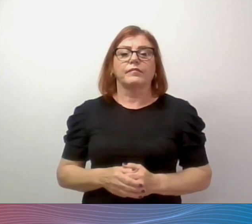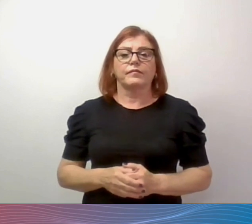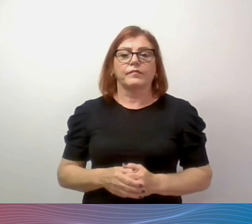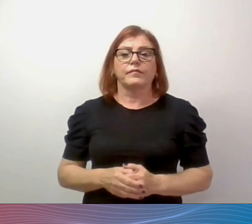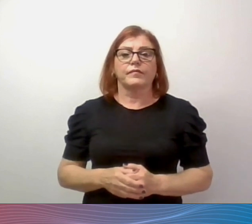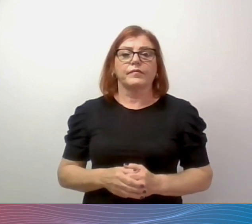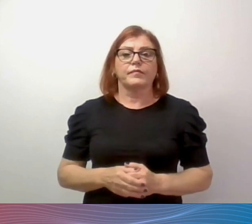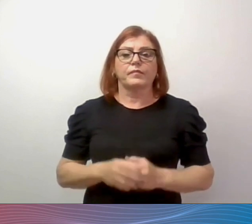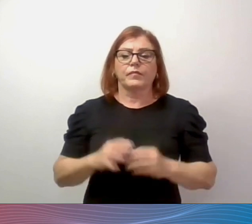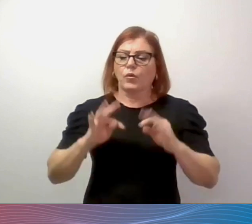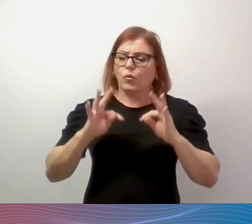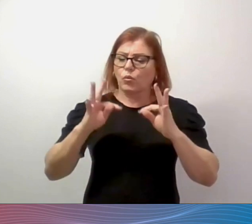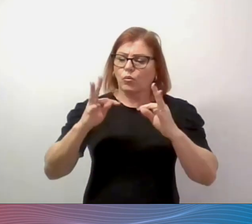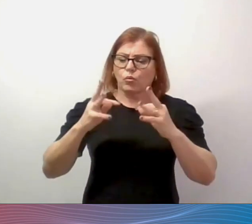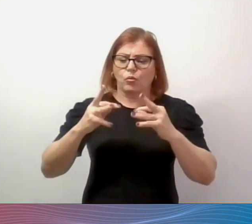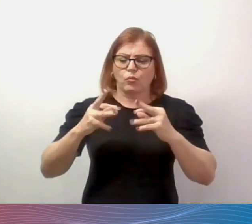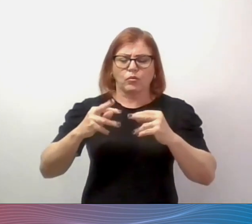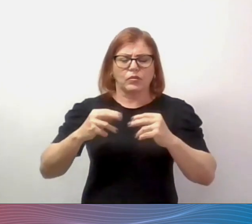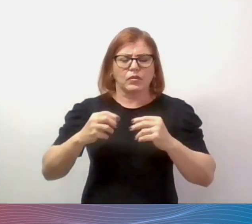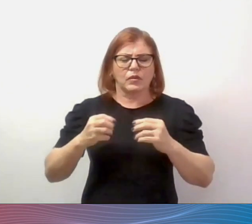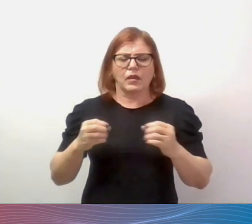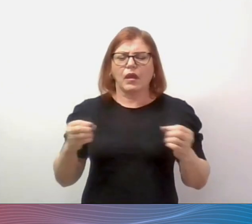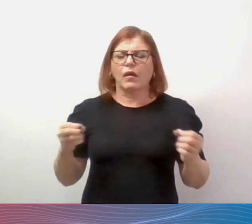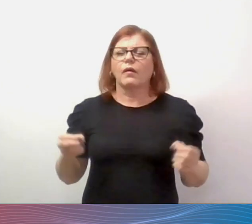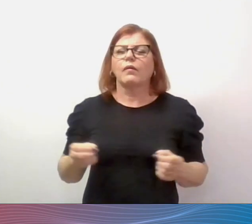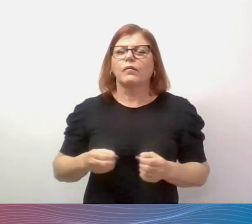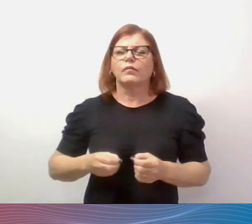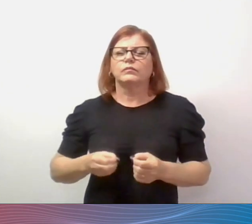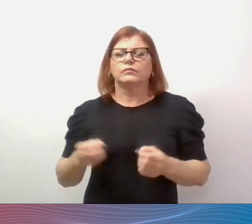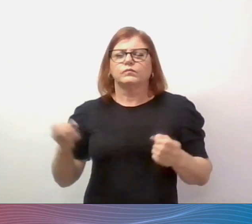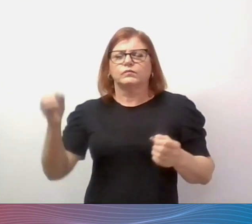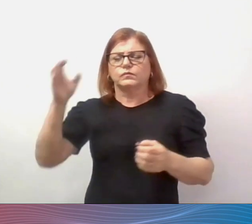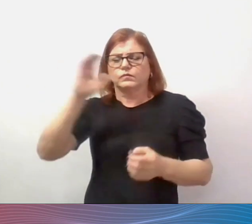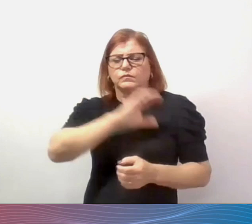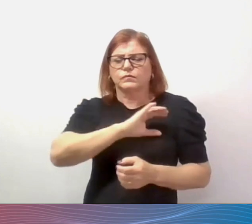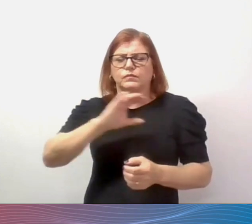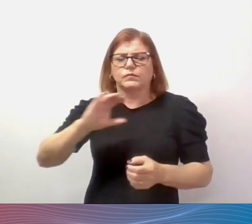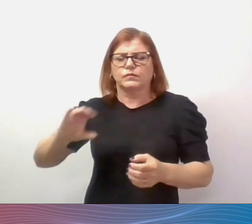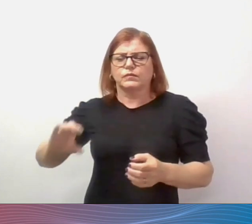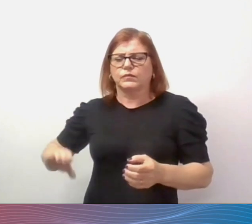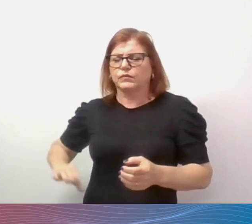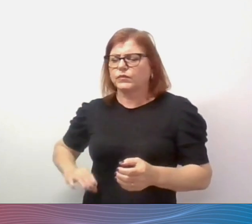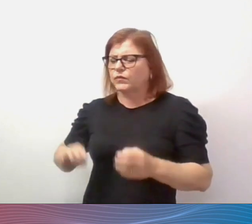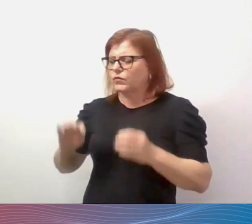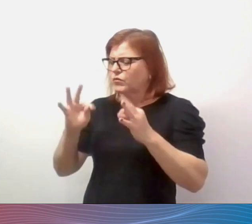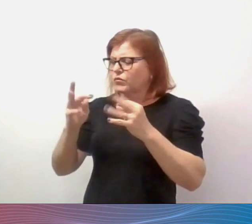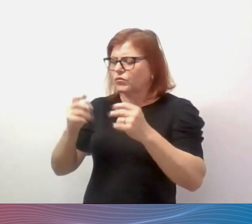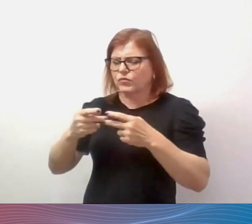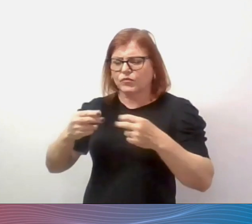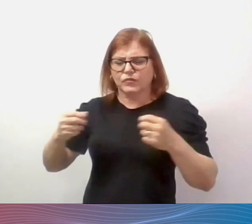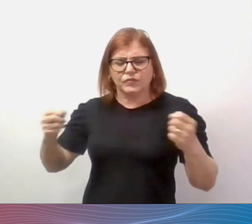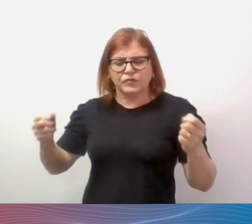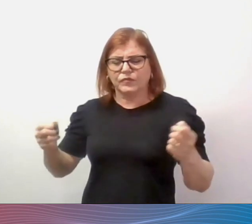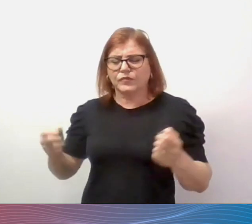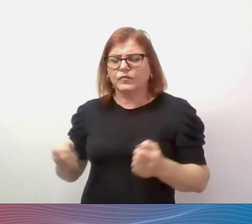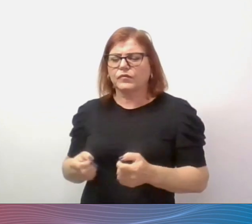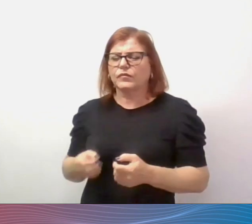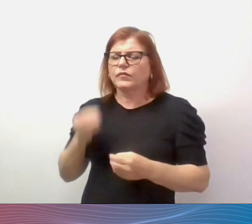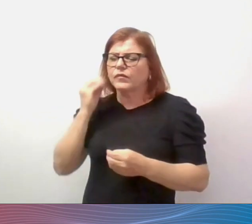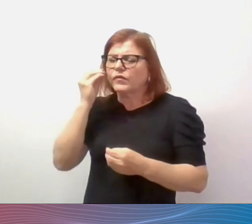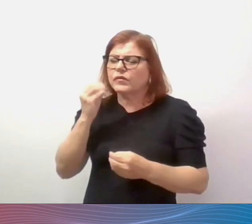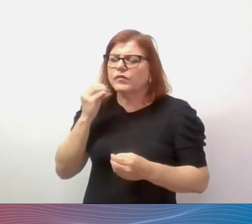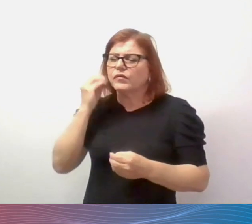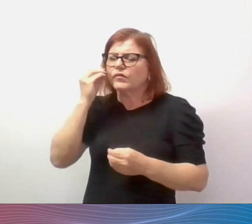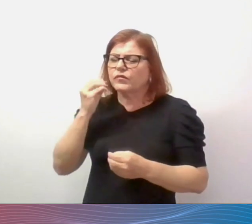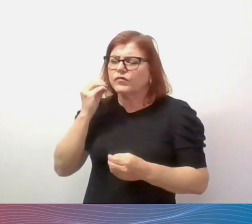de Cristo. Till we all come to the measure of the stature of the fullness of Christ. Isto é, se você desfrutar